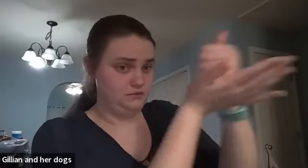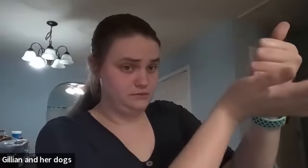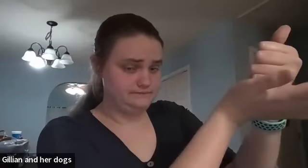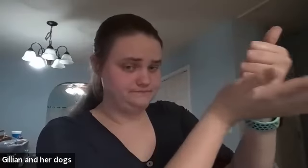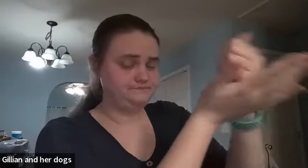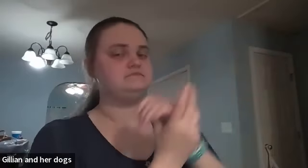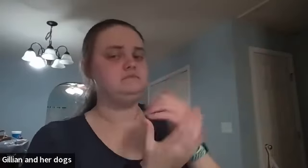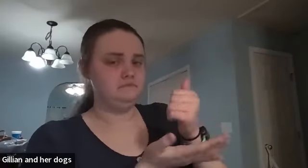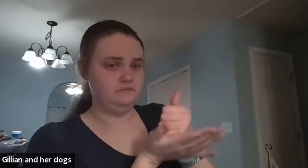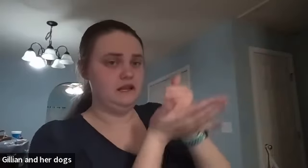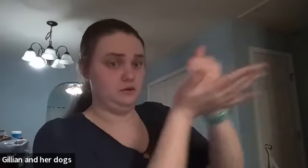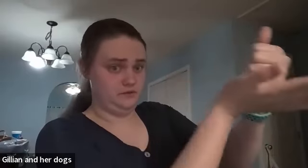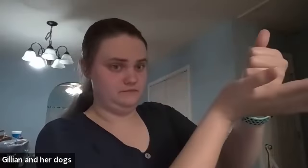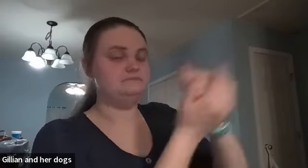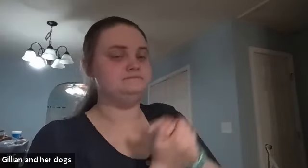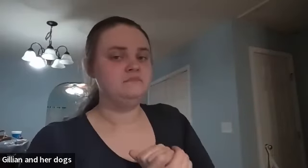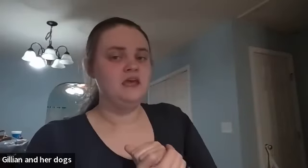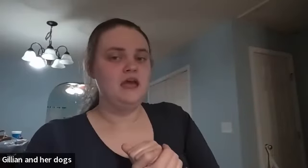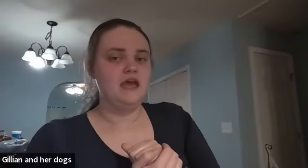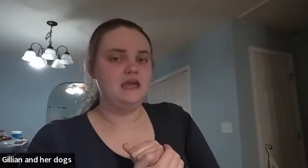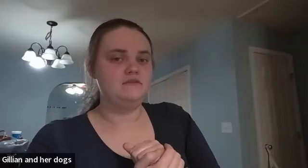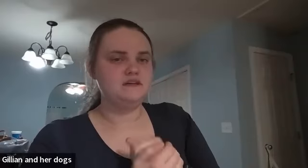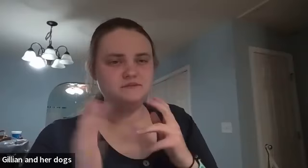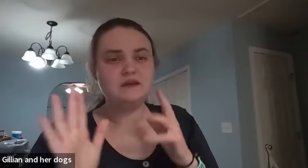you, help you. And that's something